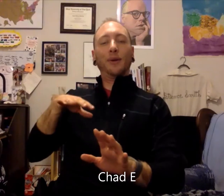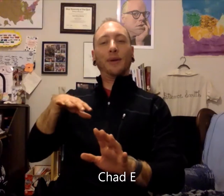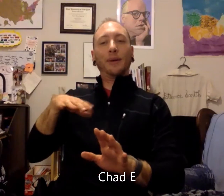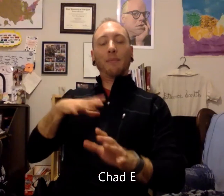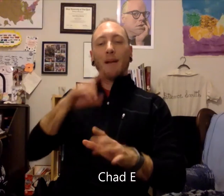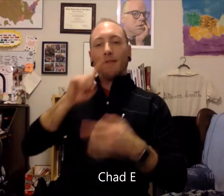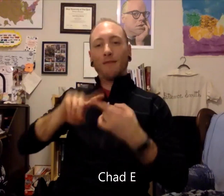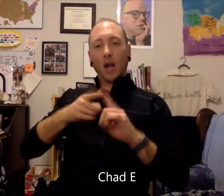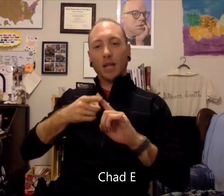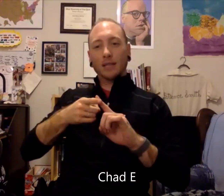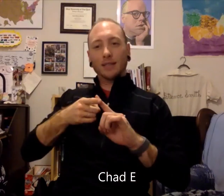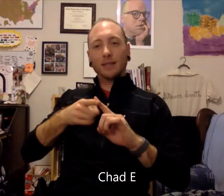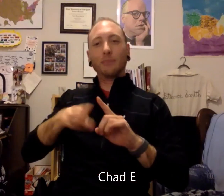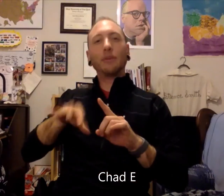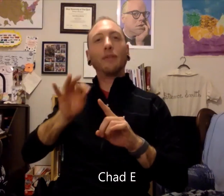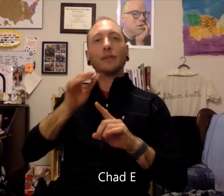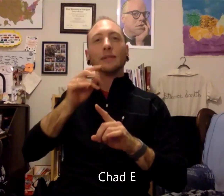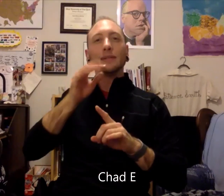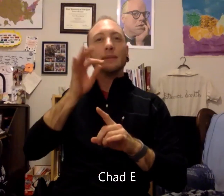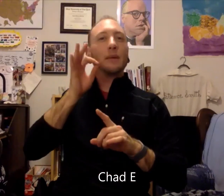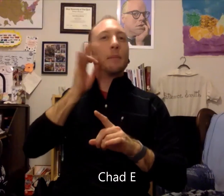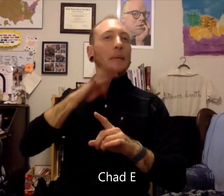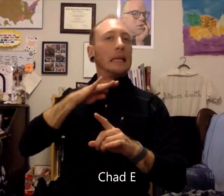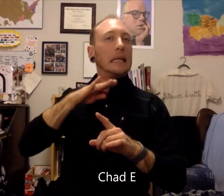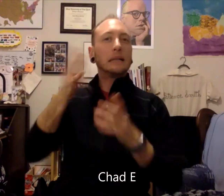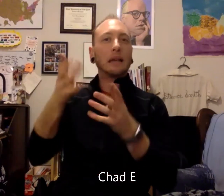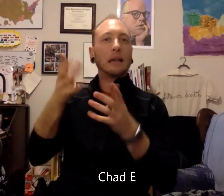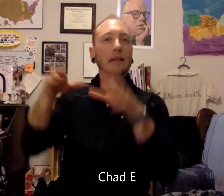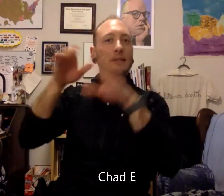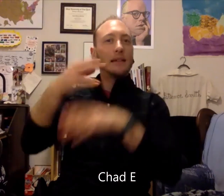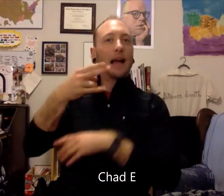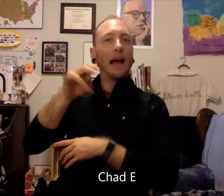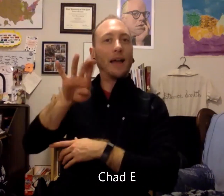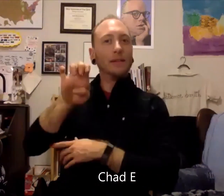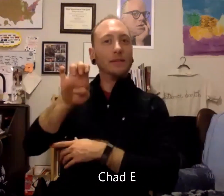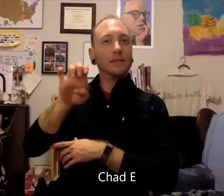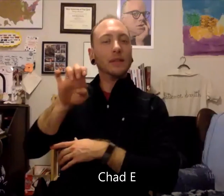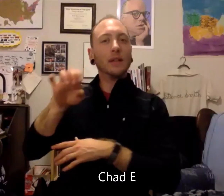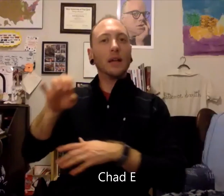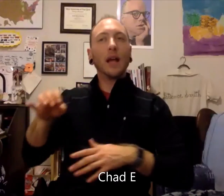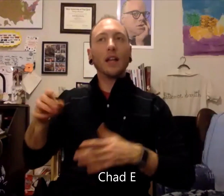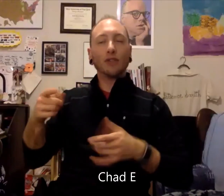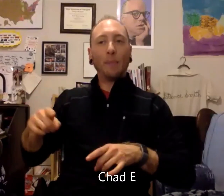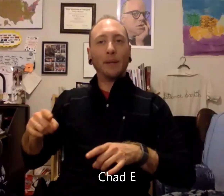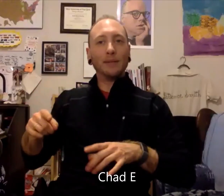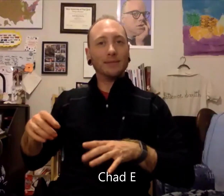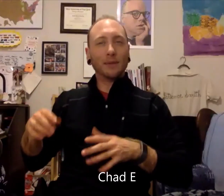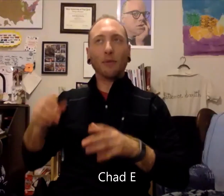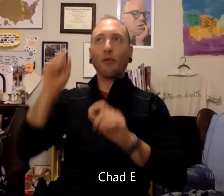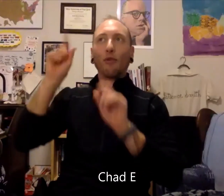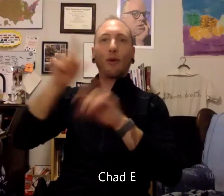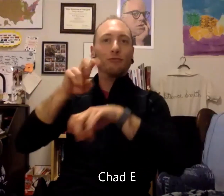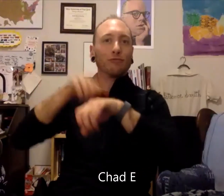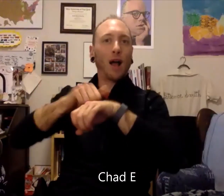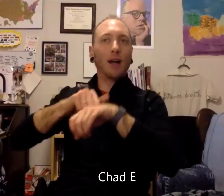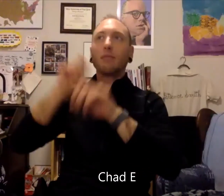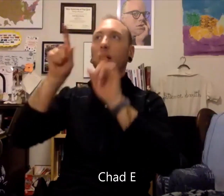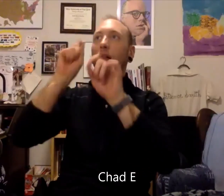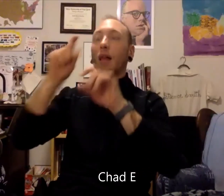at it. When the bees got mad, and I got stung in the finger, my whole arm swelled up, and my mom had to take me to the doctor.